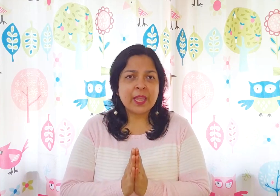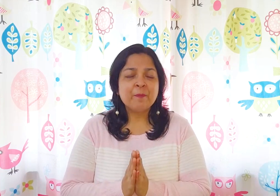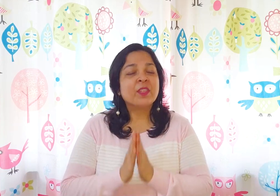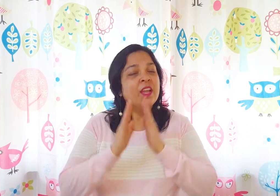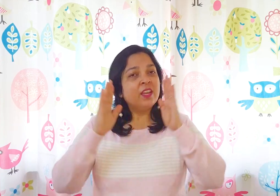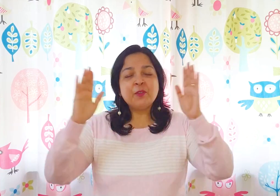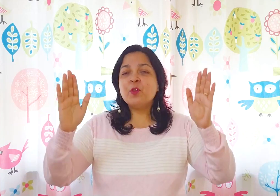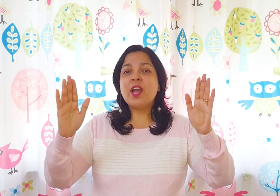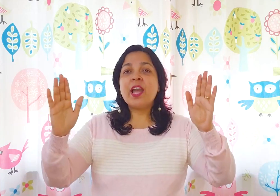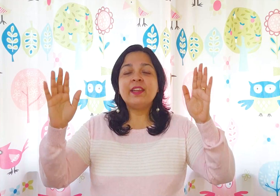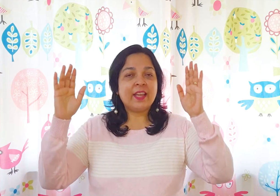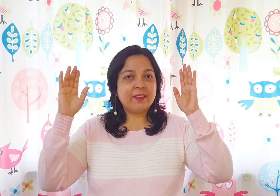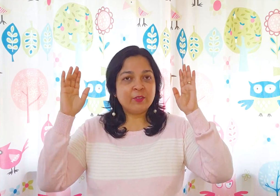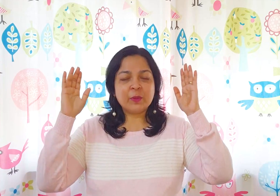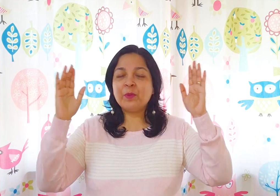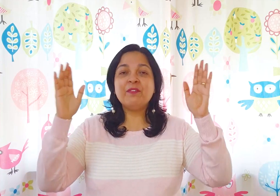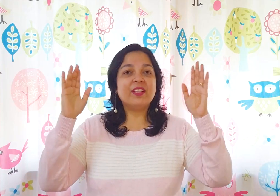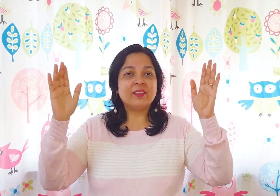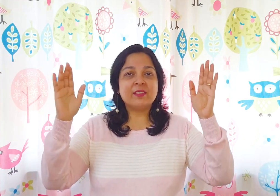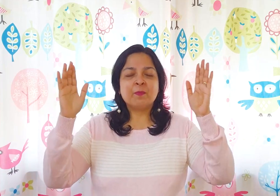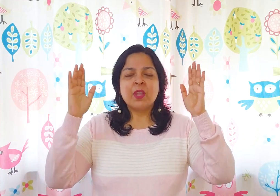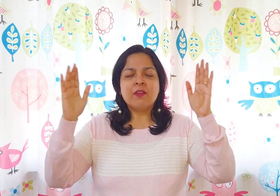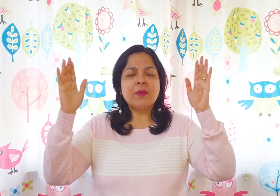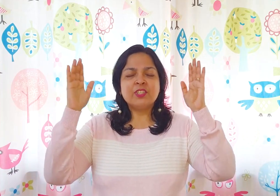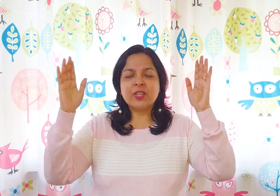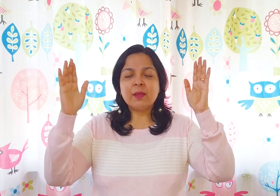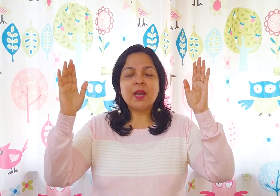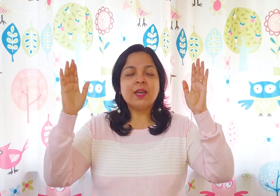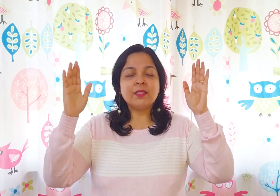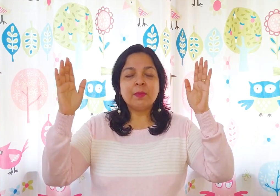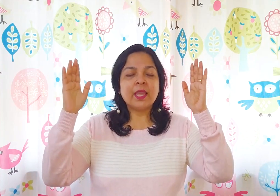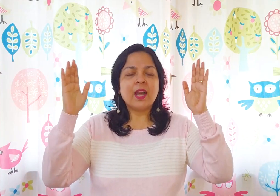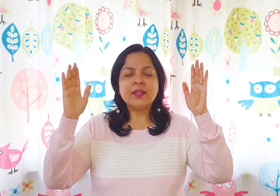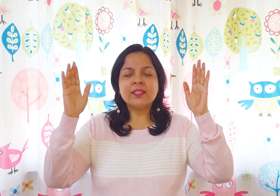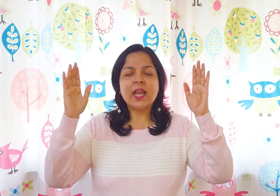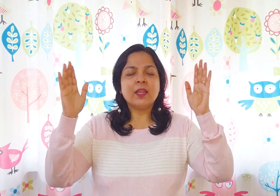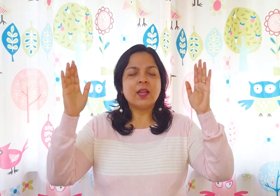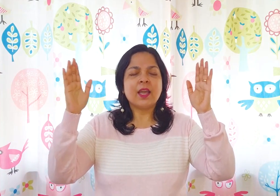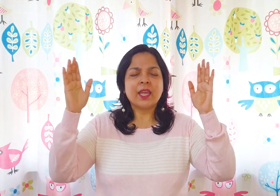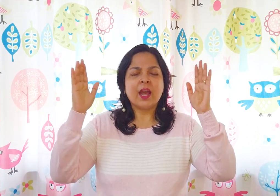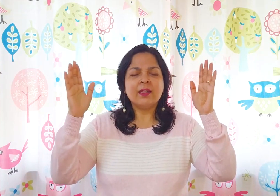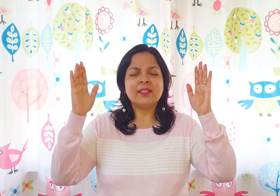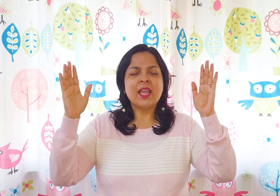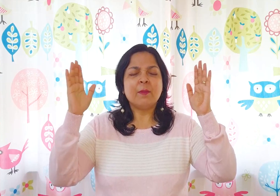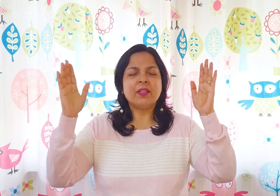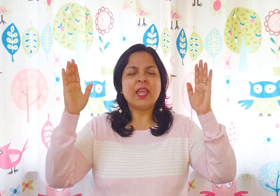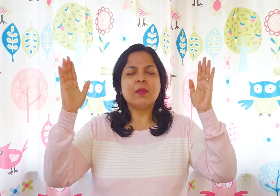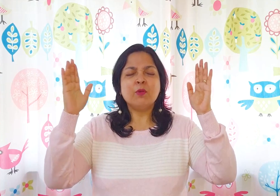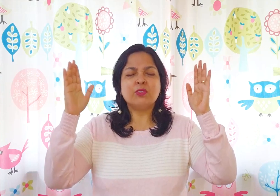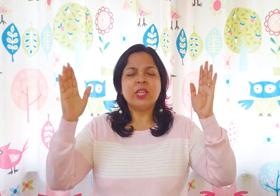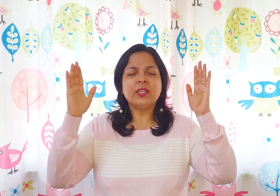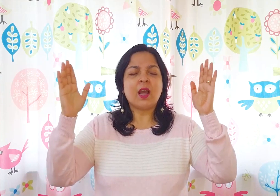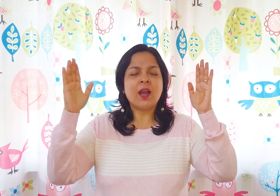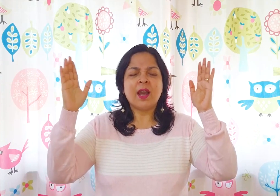hands over there. Lift up your hand and you can pray with us. Riba shala ba anta be ki anka si alaka ai ki anka si abade